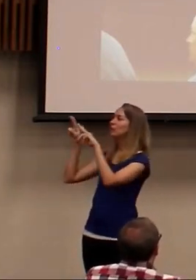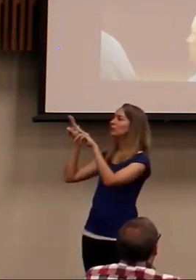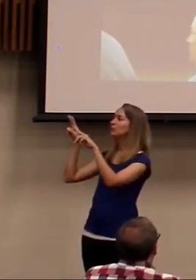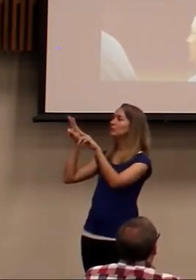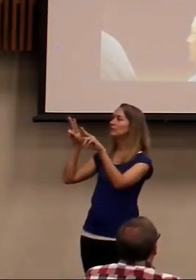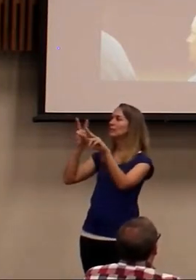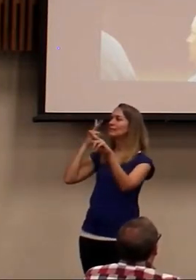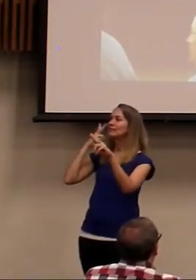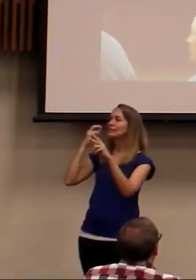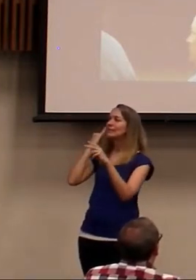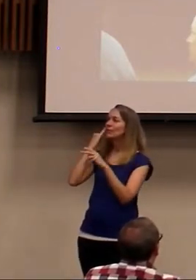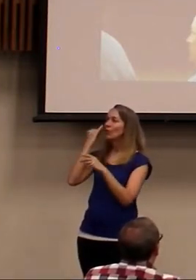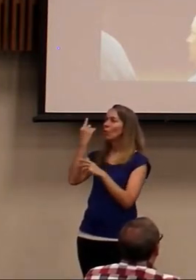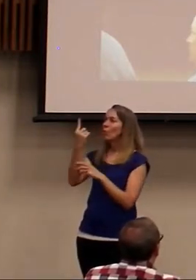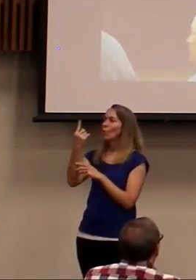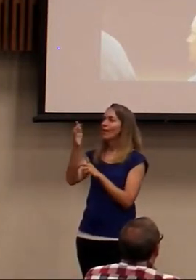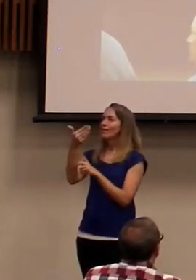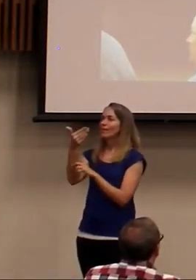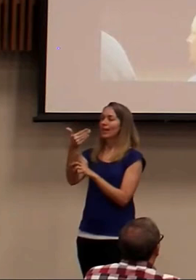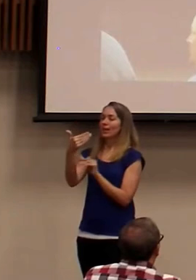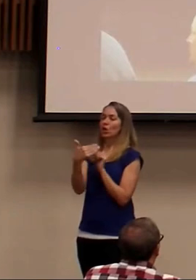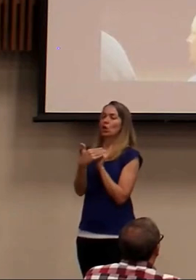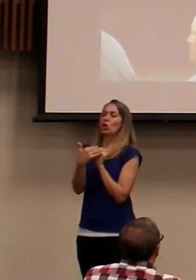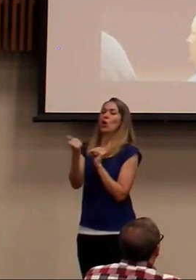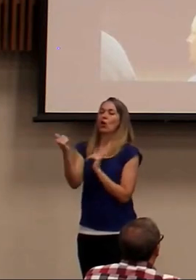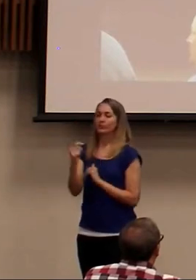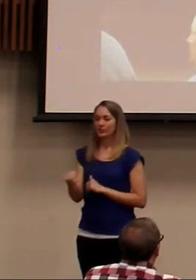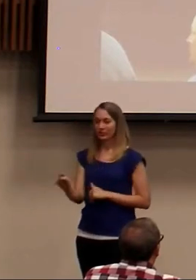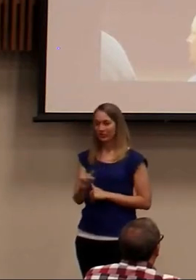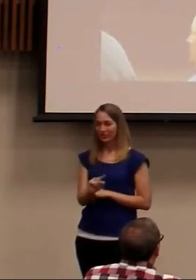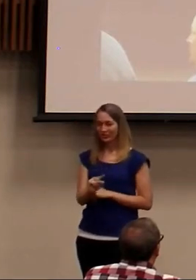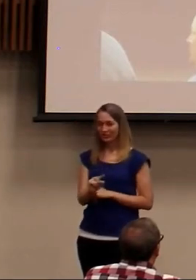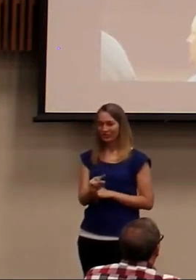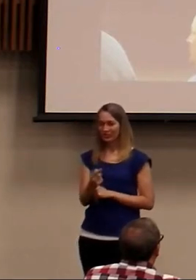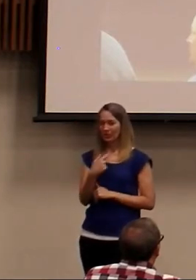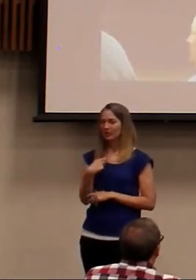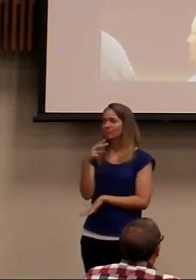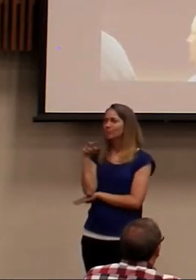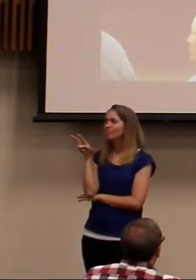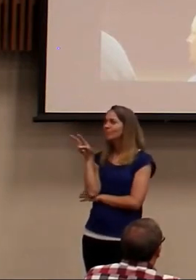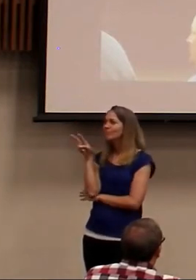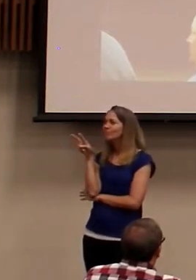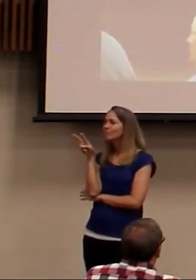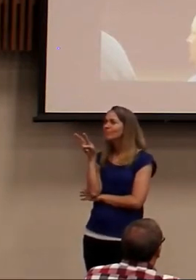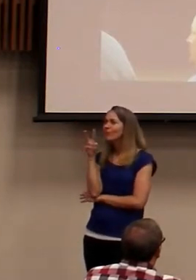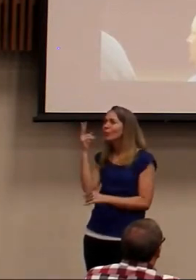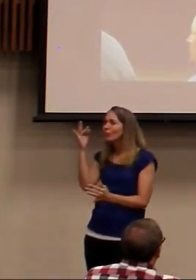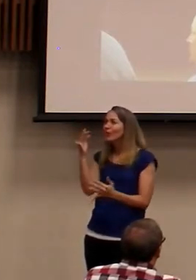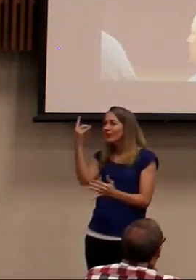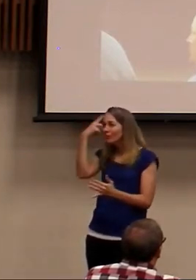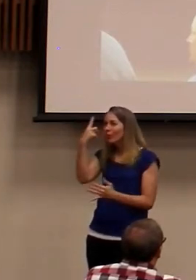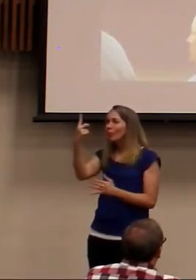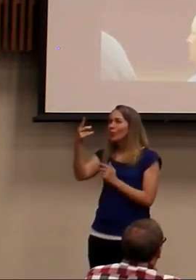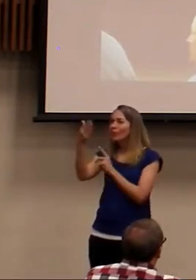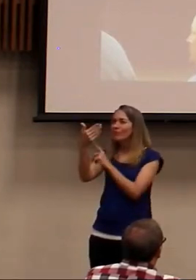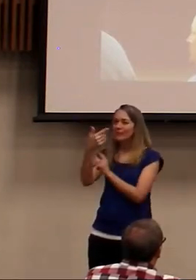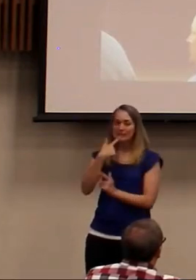I stared at all of them, and I kept waiting for one of them to say, "Hey, Chris, come over here." They didn't say